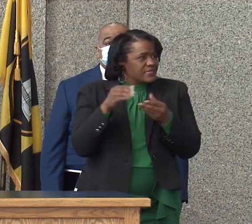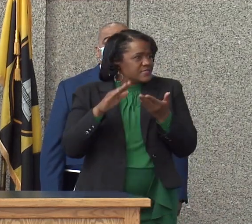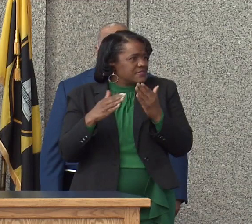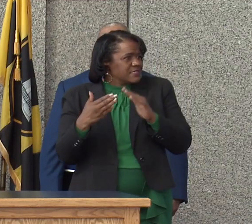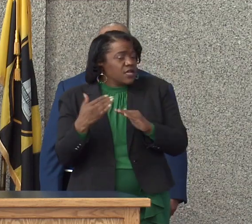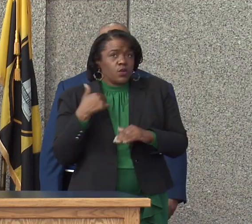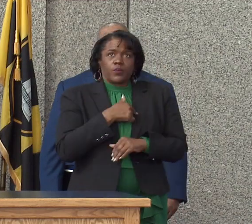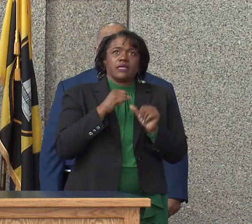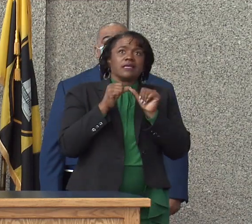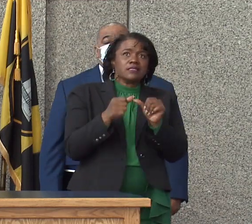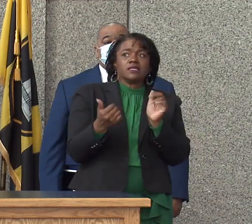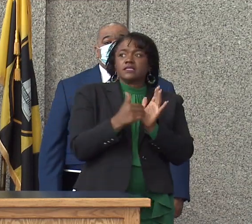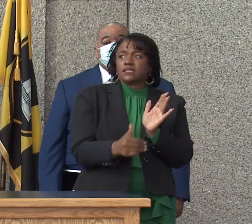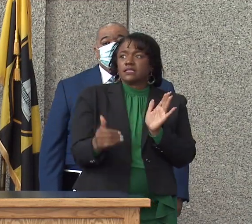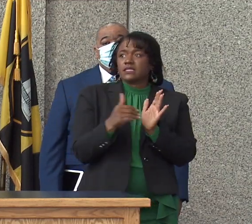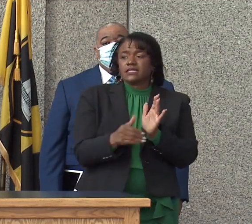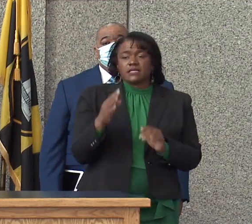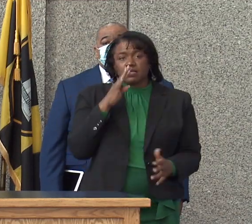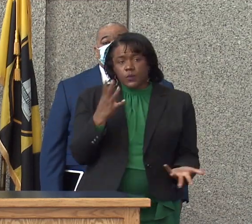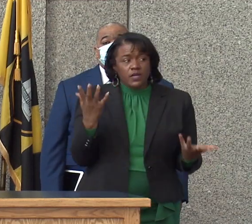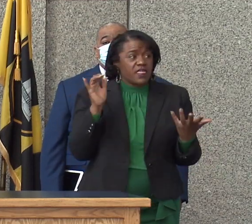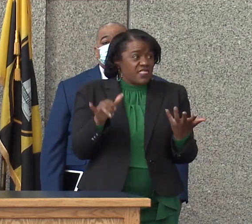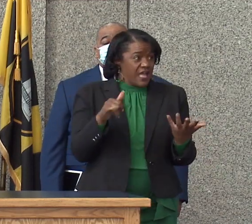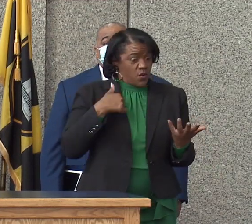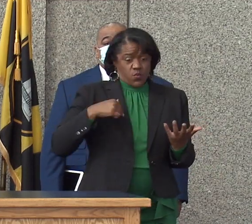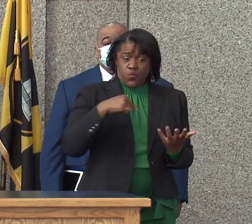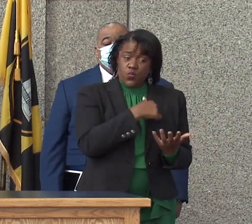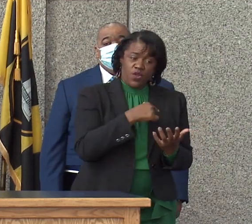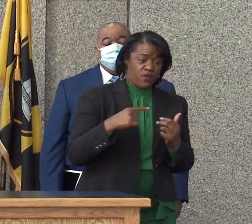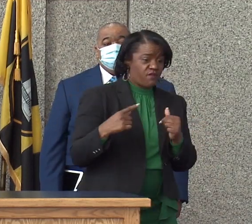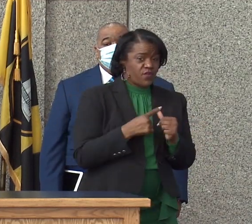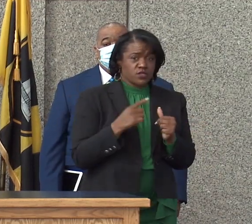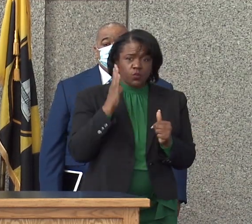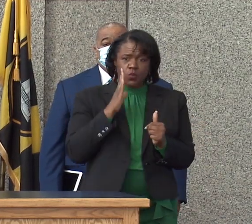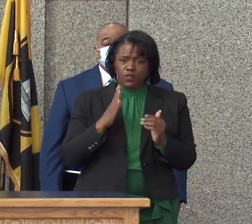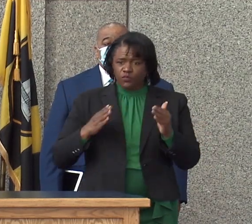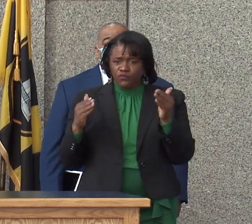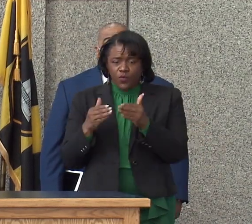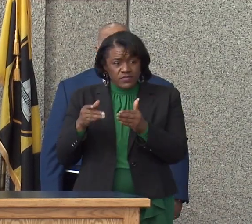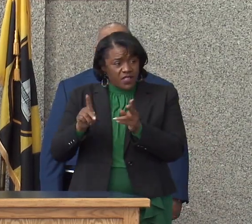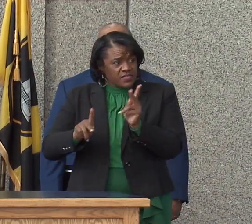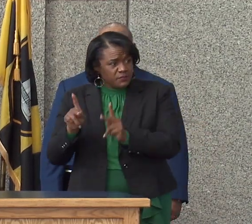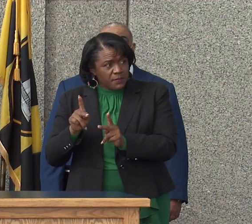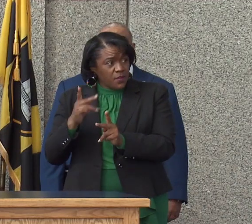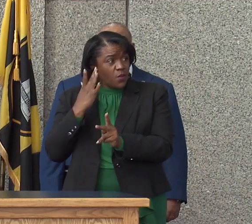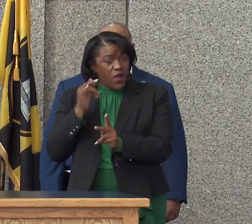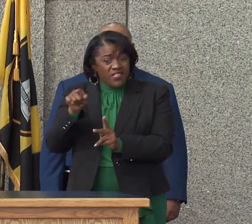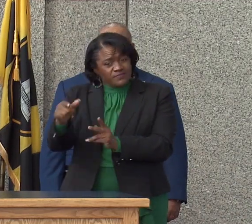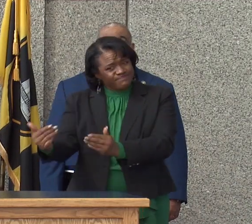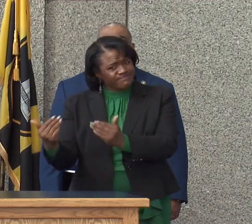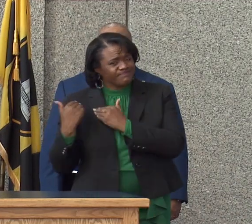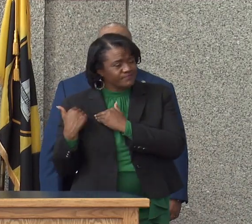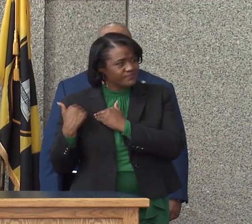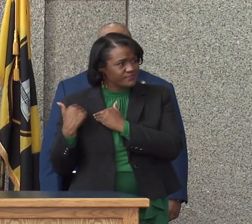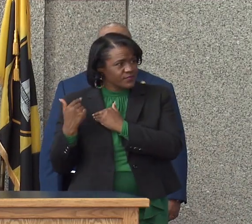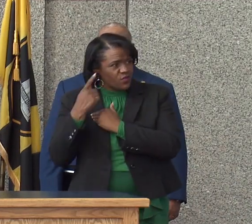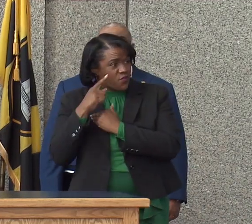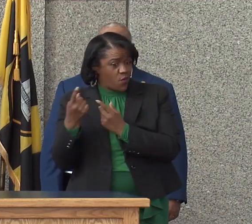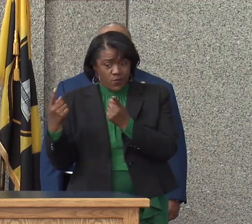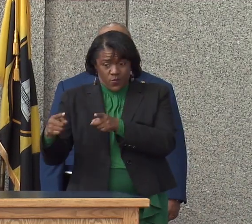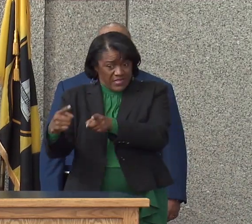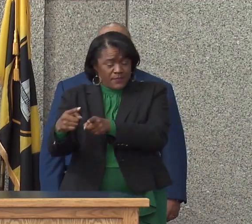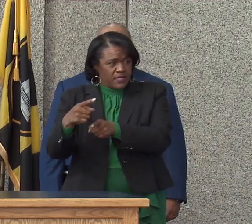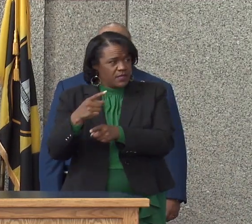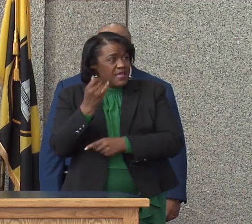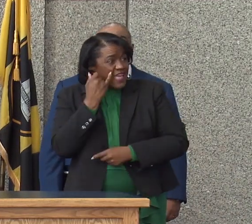we continuously have been ignoring that. This is why we're the first. We're going to focus on these people too, because they're just as responsible for what's happening.